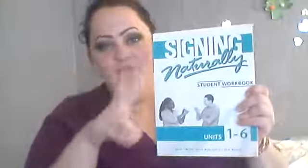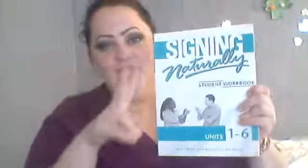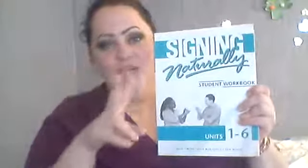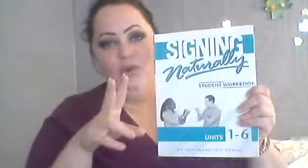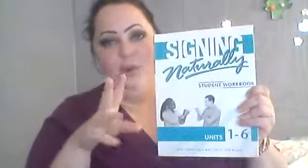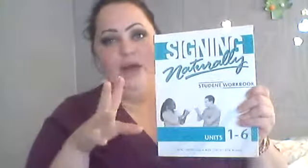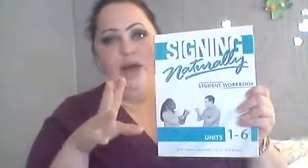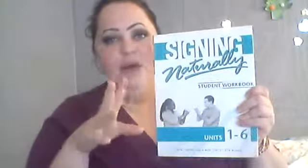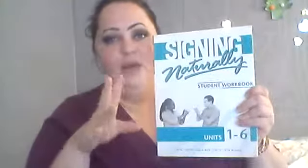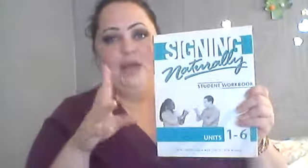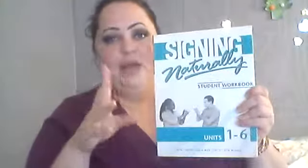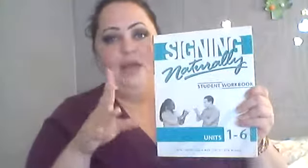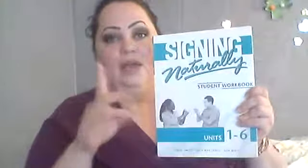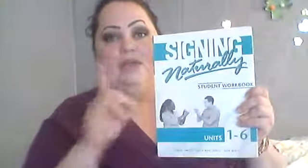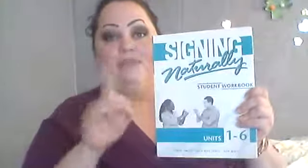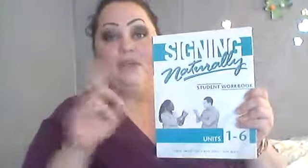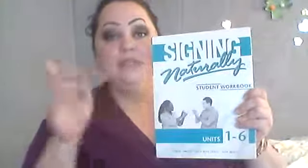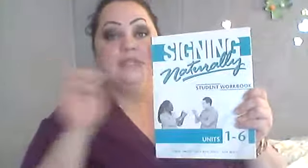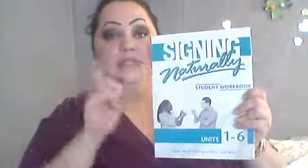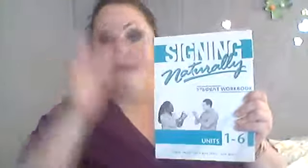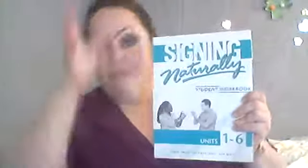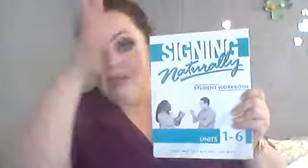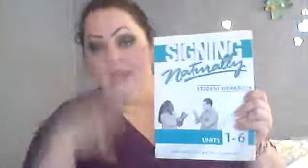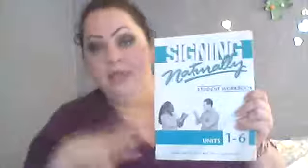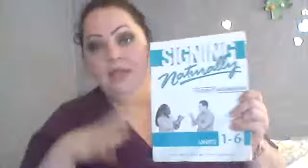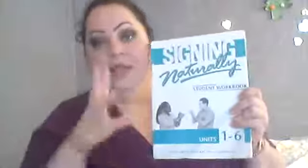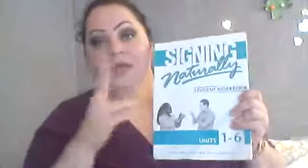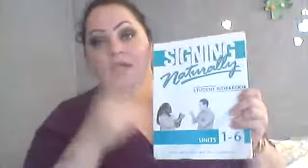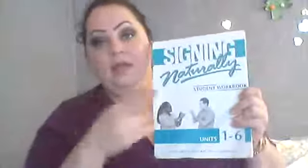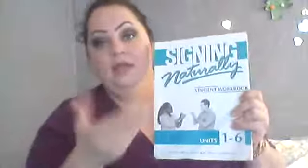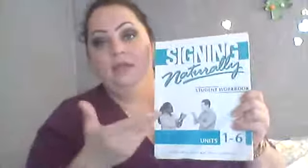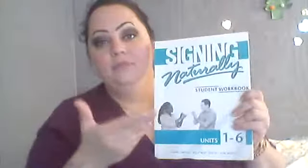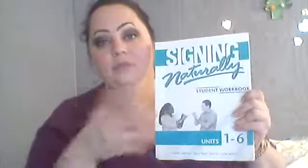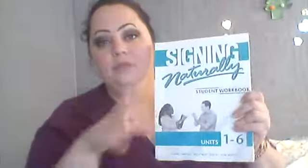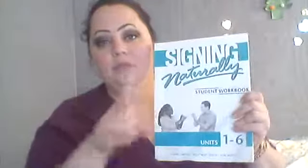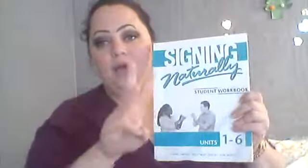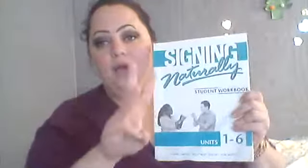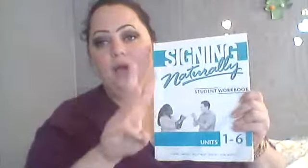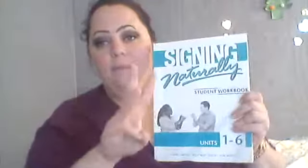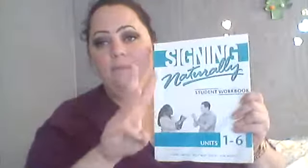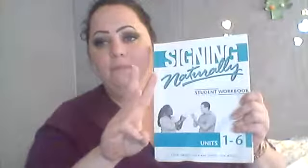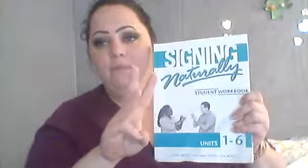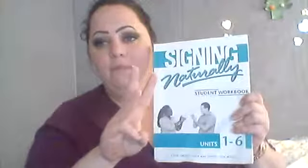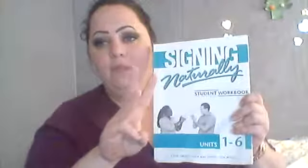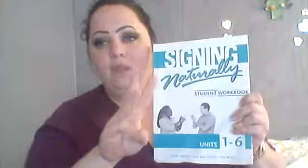video about a famous deaf man named